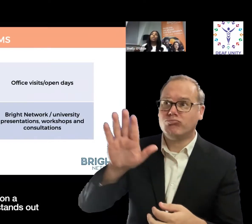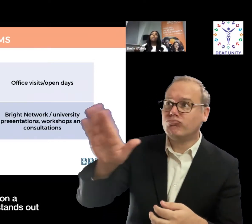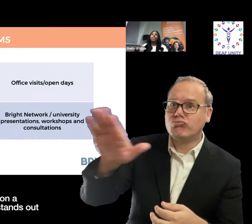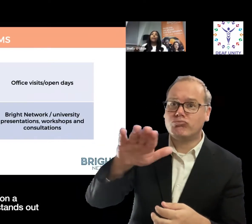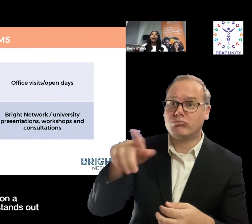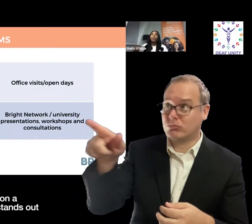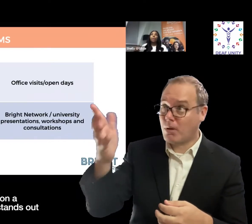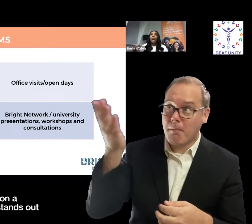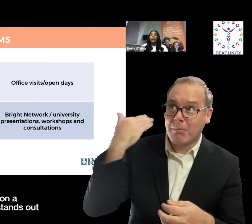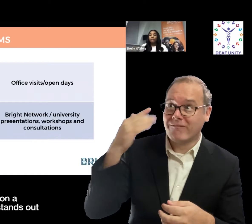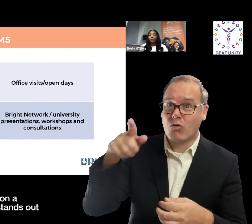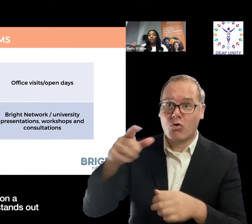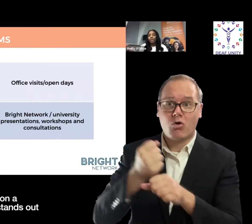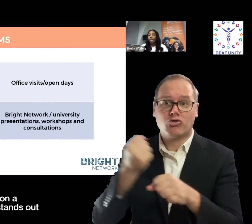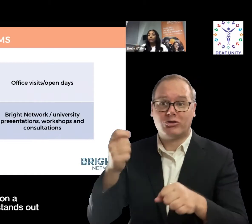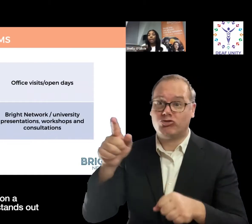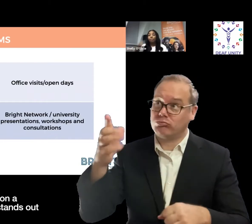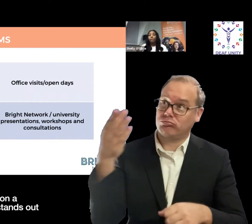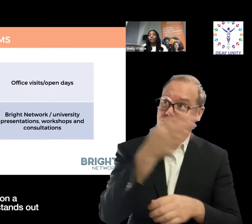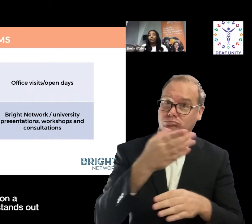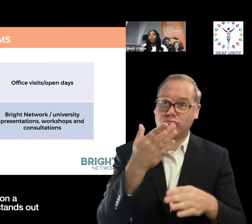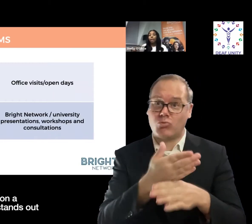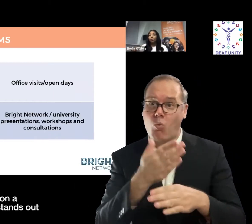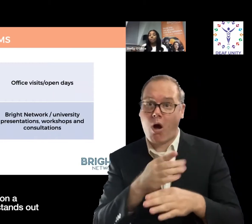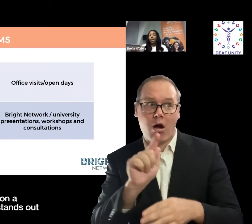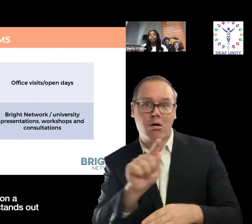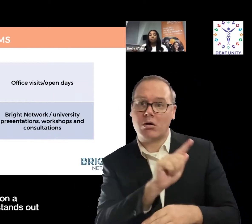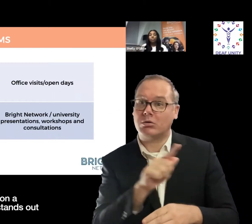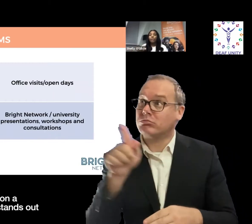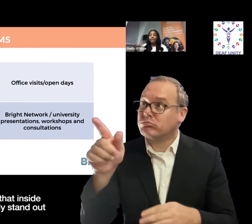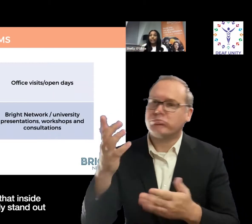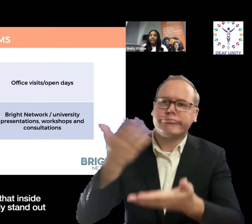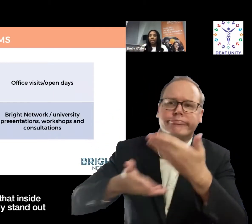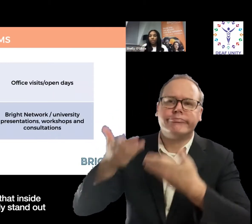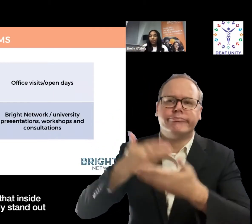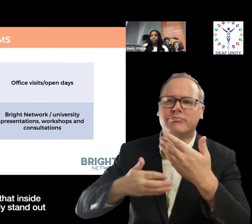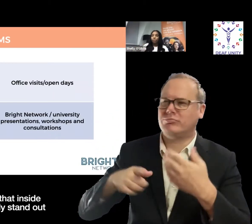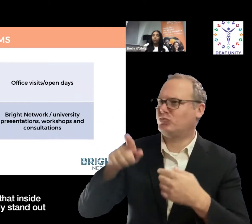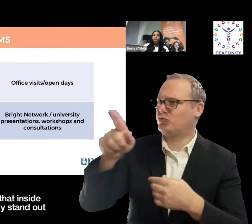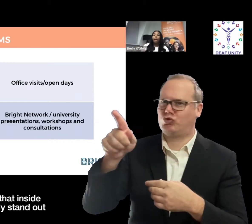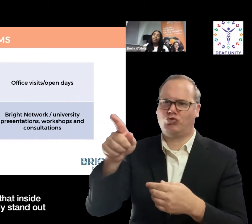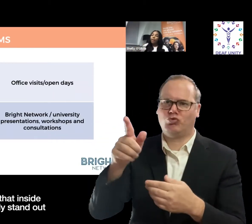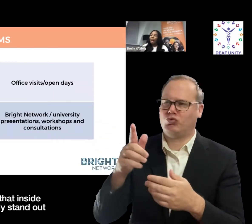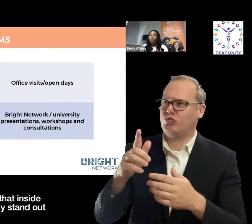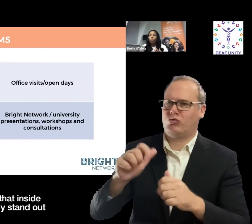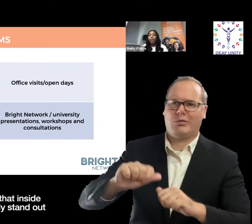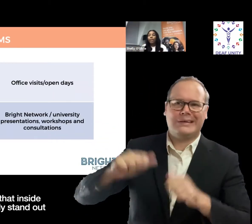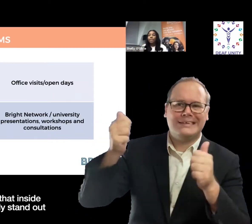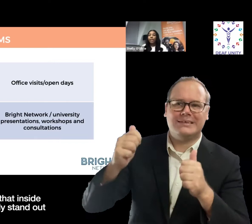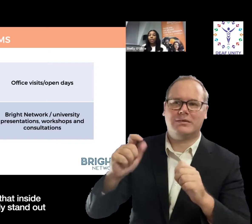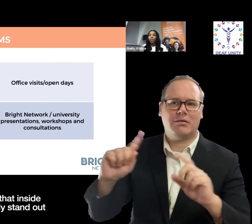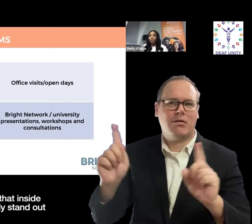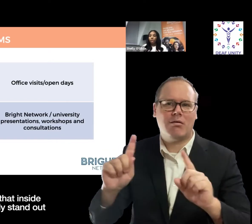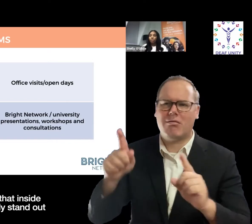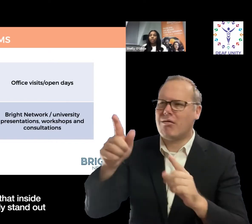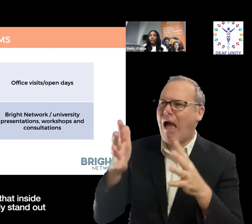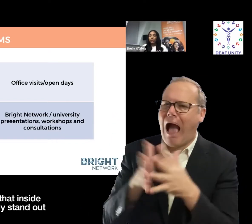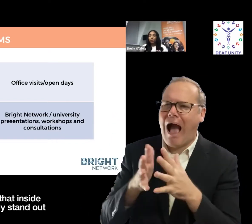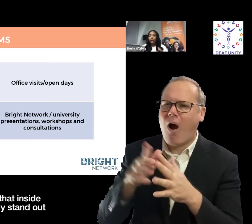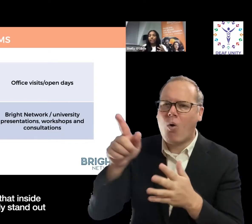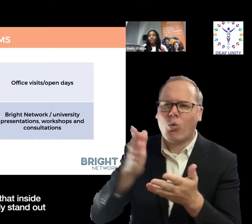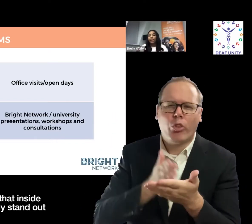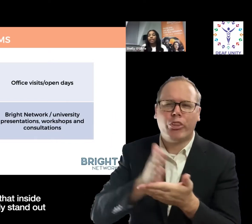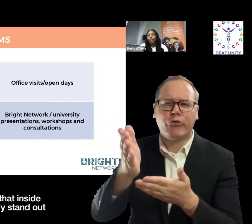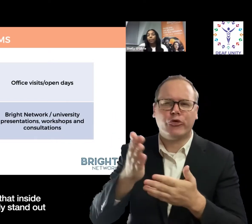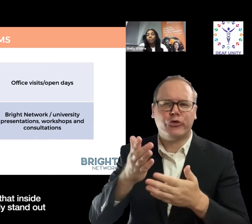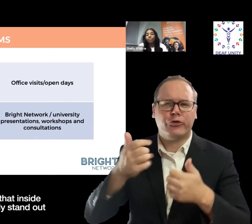areas of or attributes on a CV have really stood out, really stands out to that employer. They'll have all that insight knowledge that you'll need to